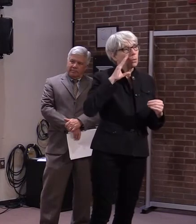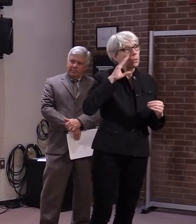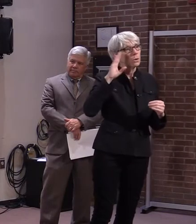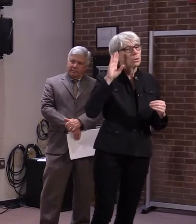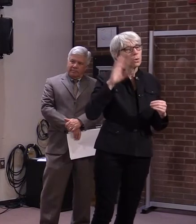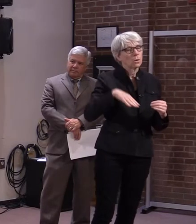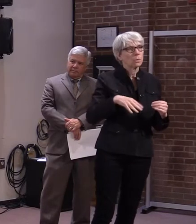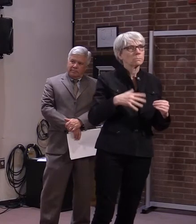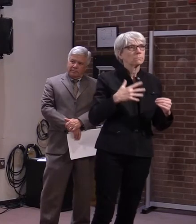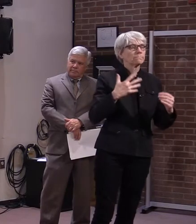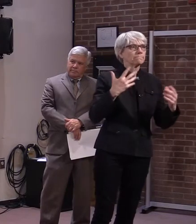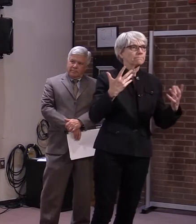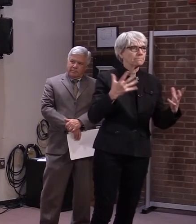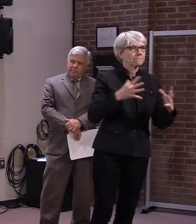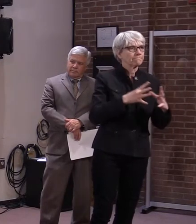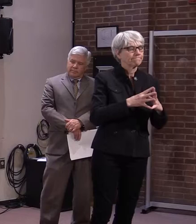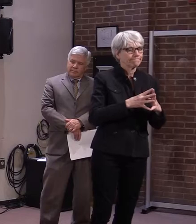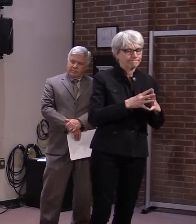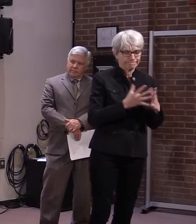some of the